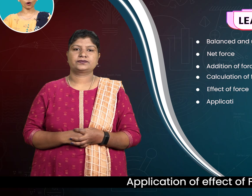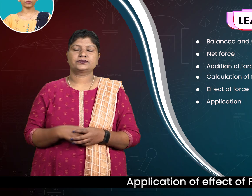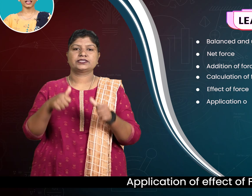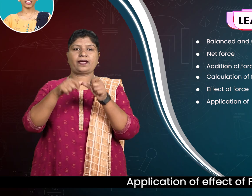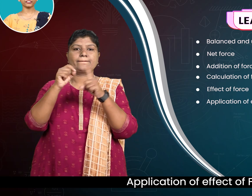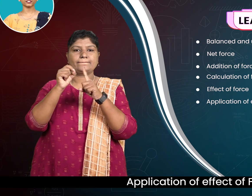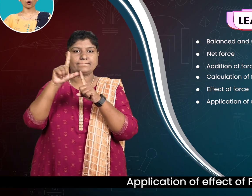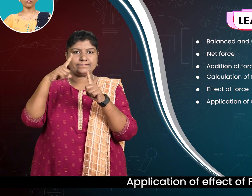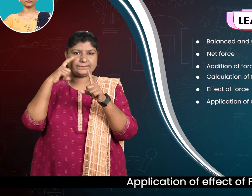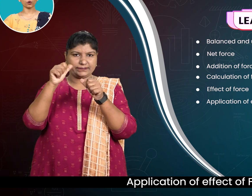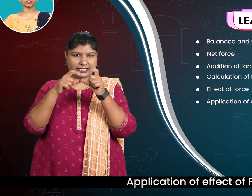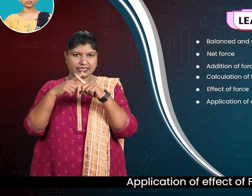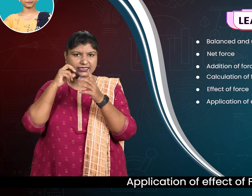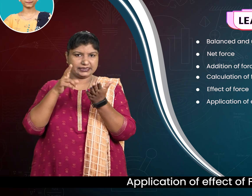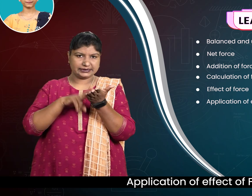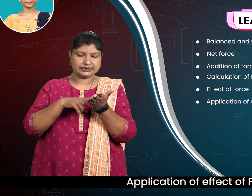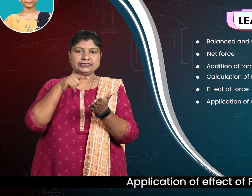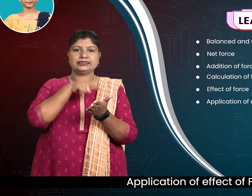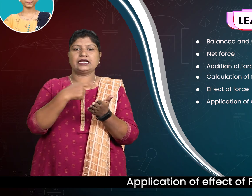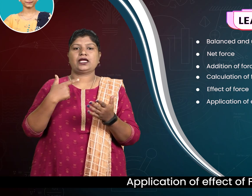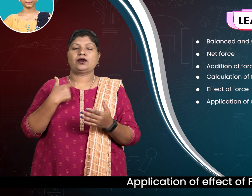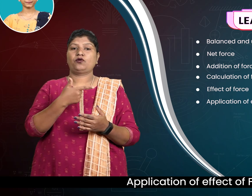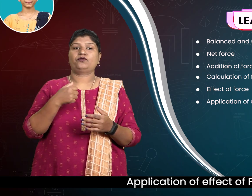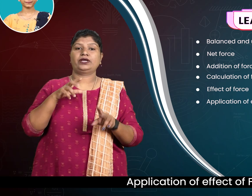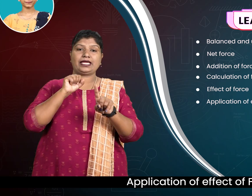application of effect of force.